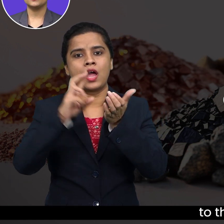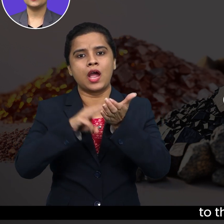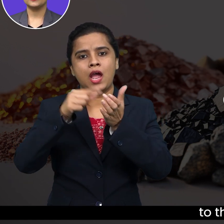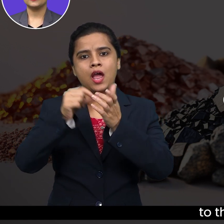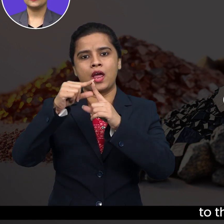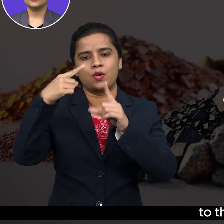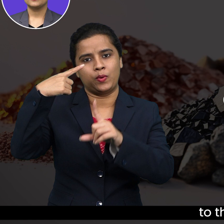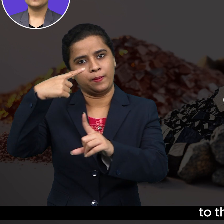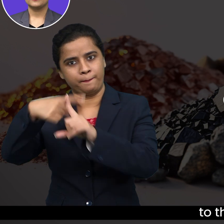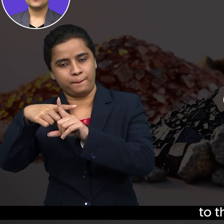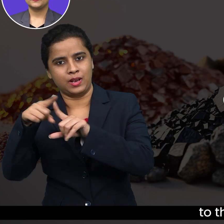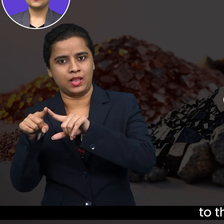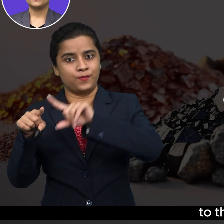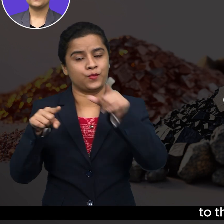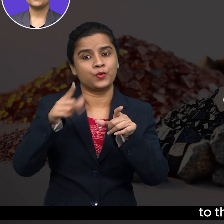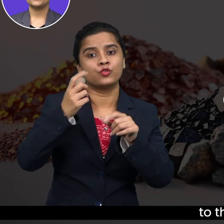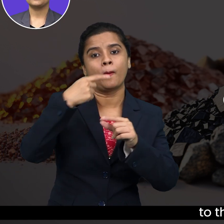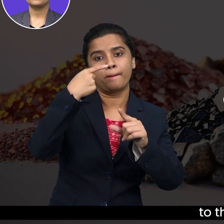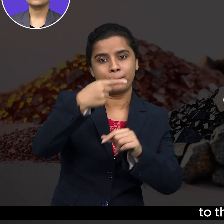cathode.